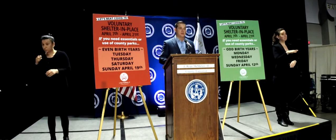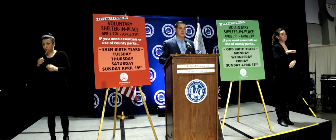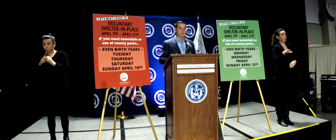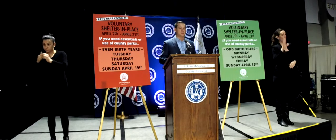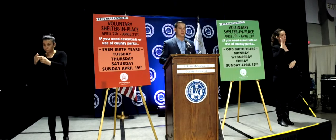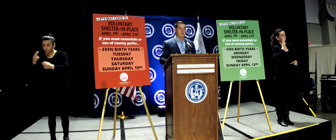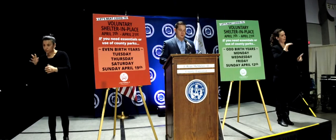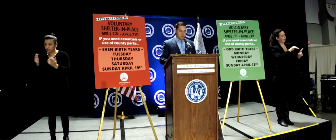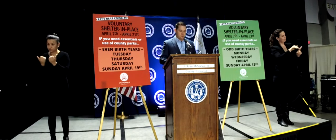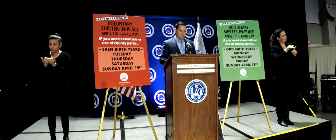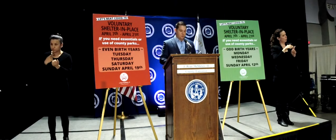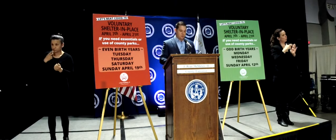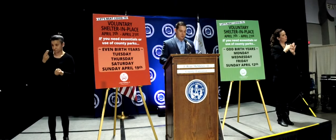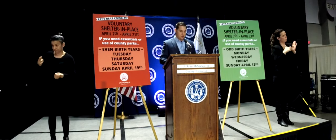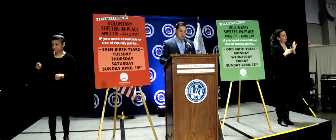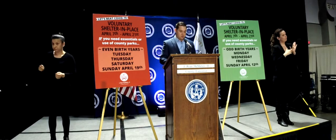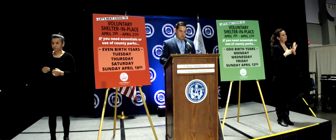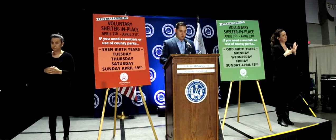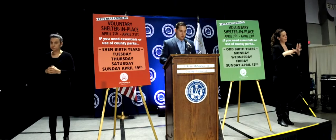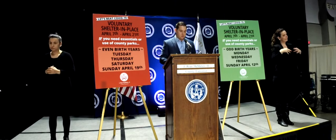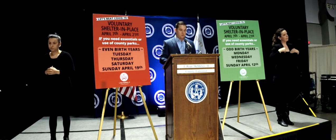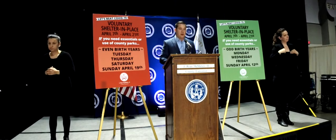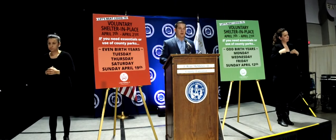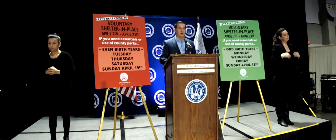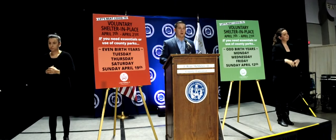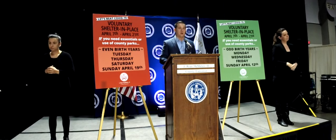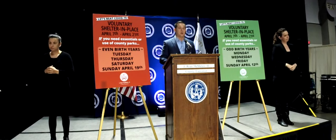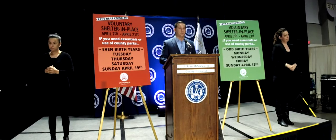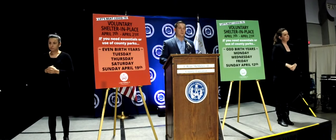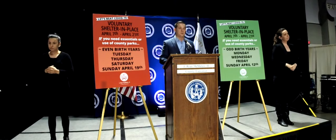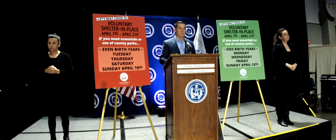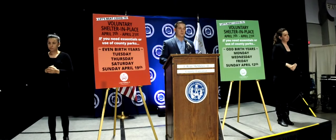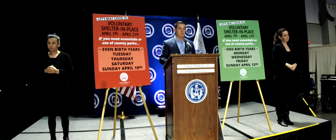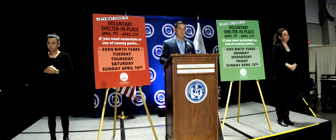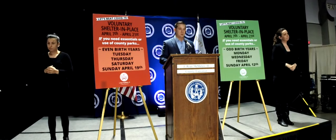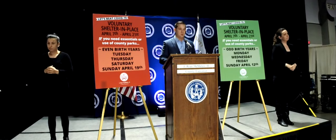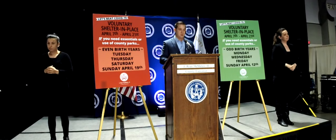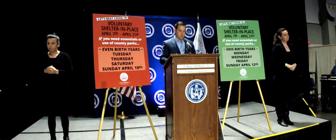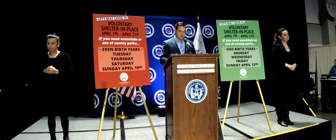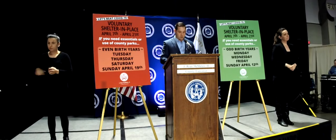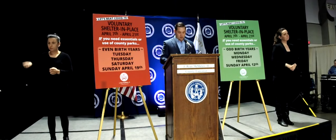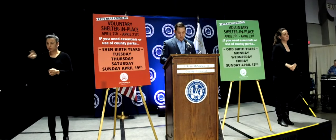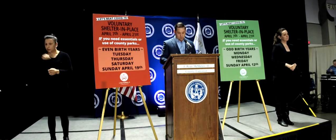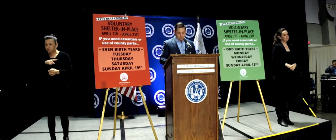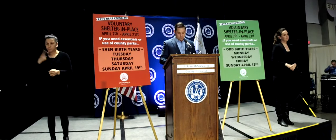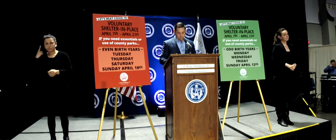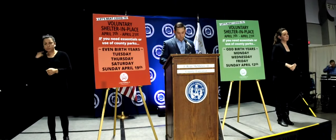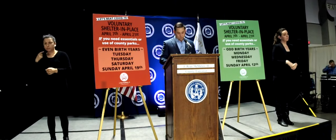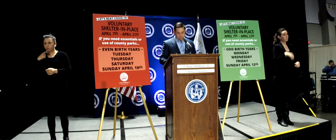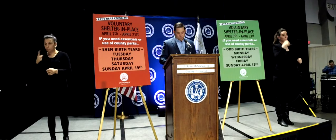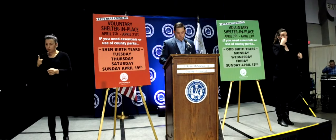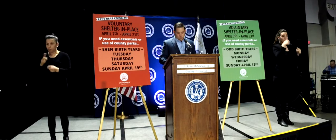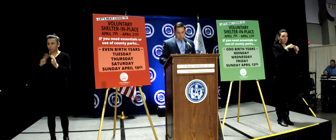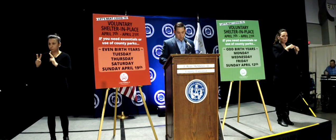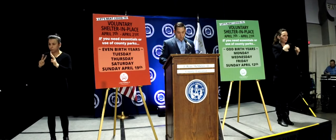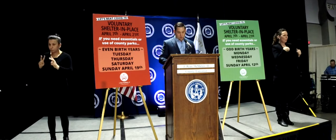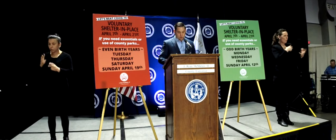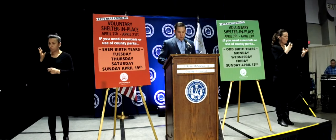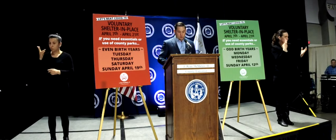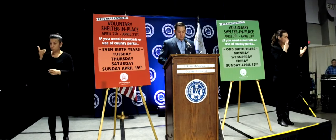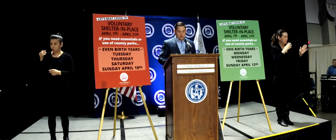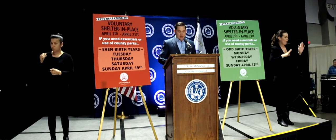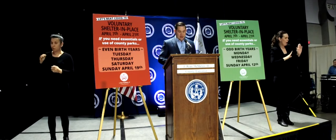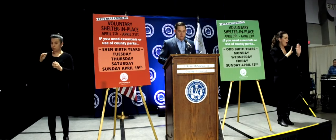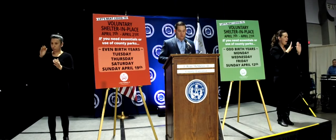voluntary basis so we can flatten our curve and kill this virus.